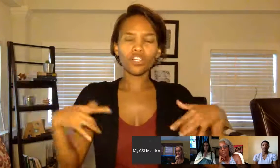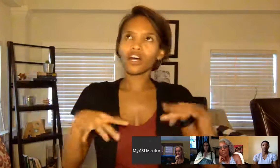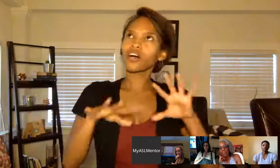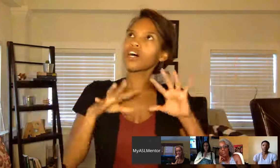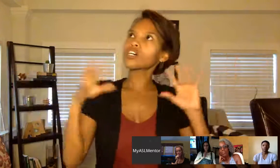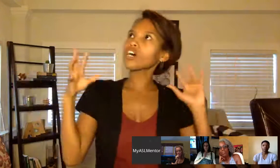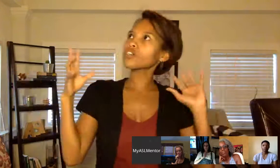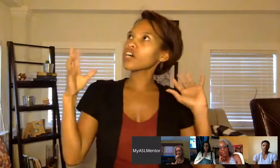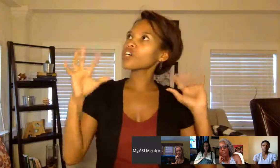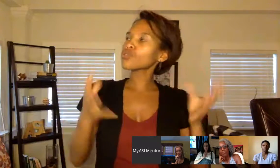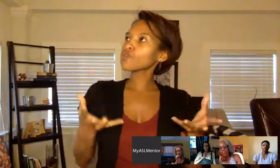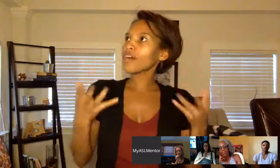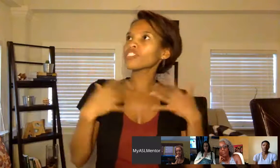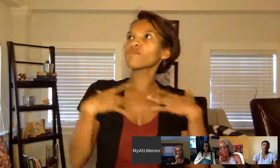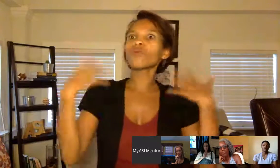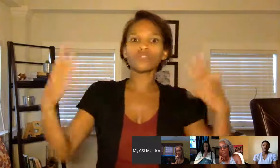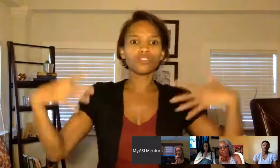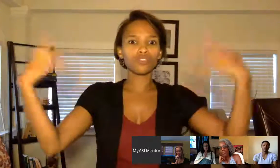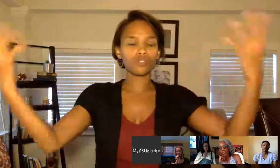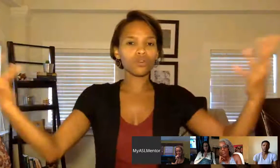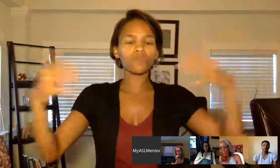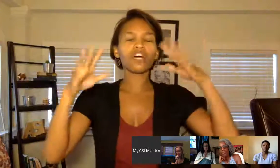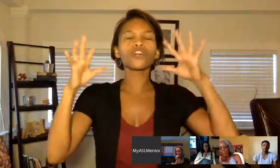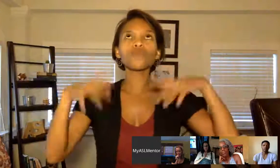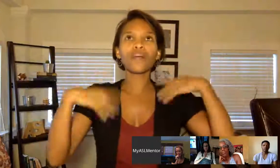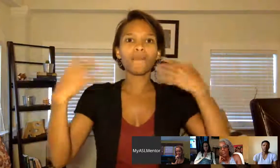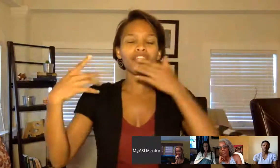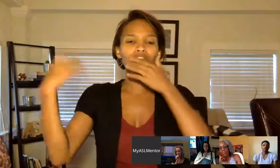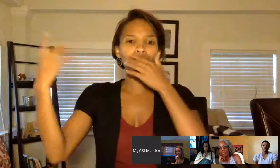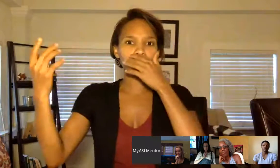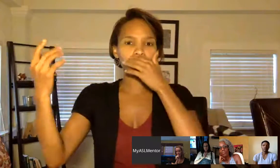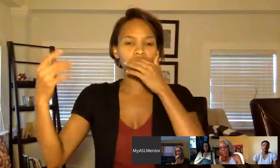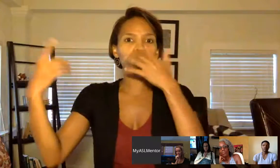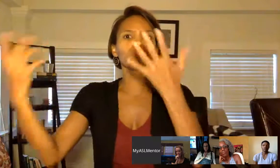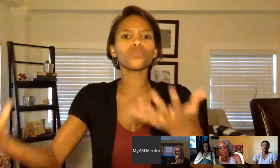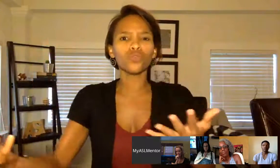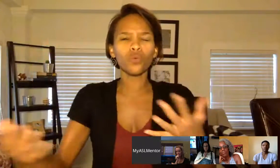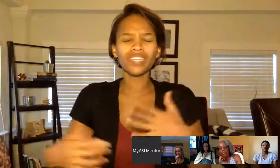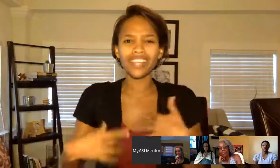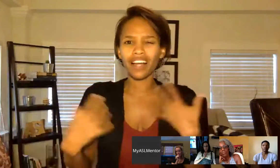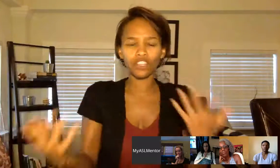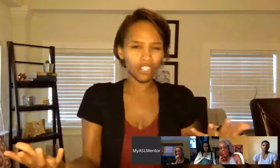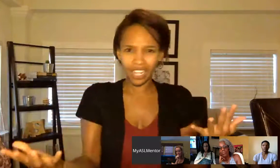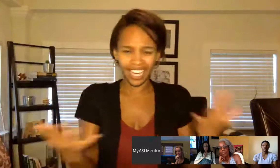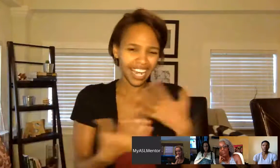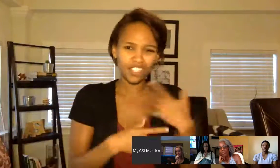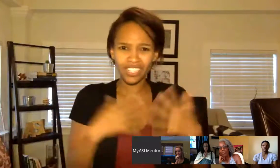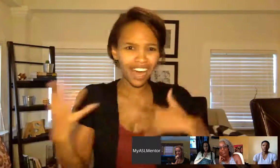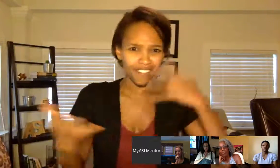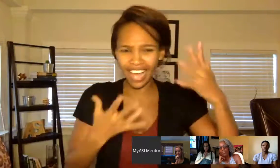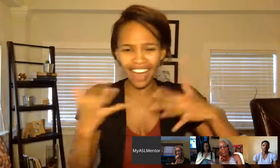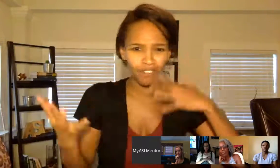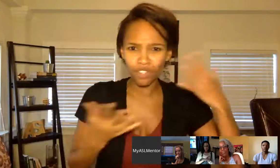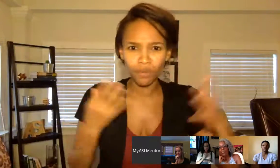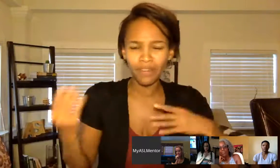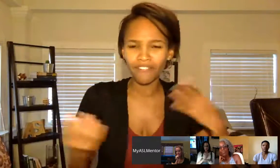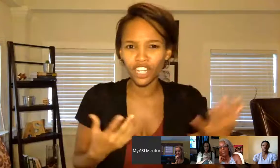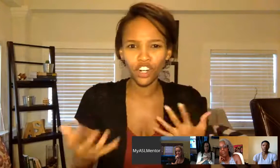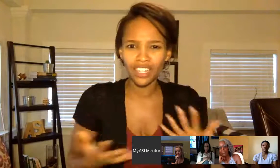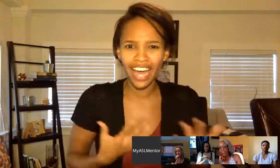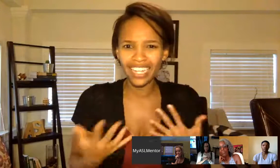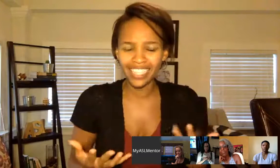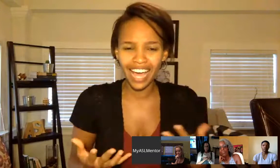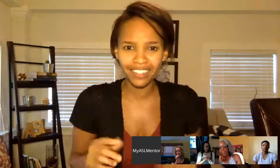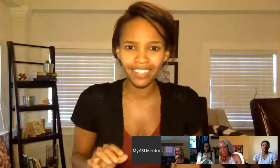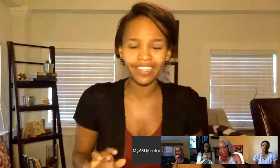school, a group that supports this, a group that benefits the school, what does that look like? And I just hadn't really put my finger